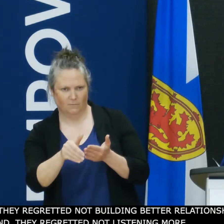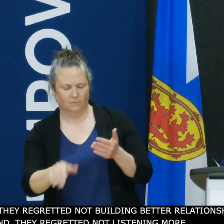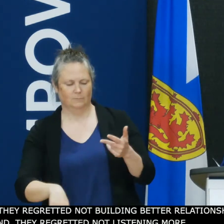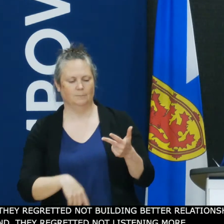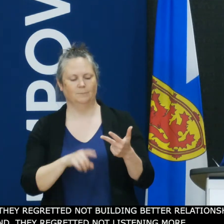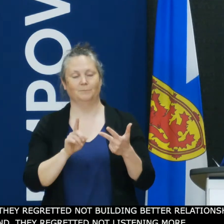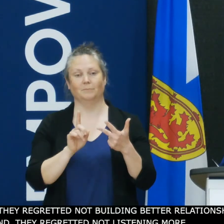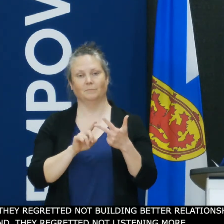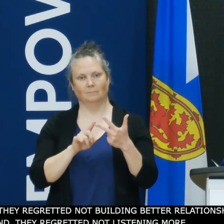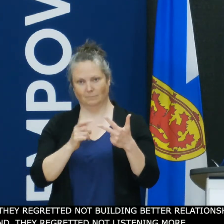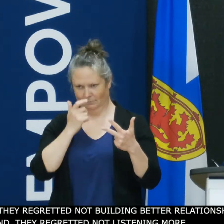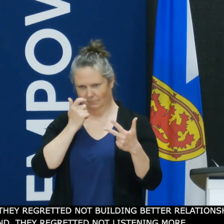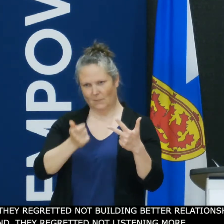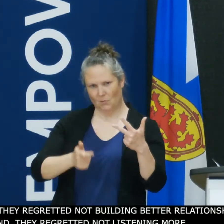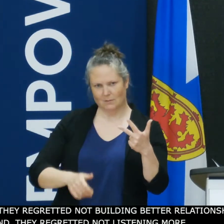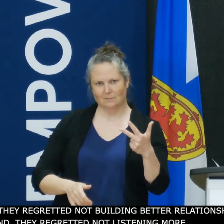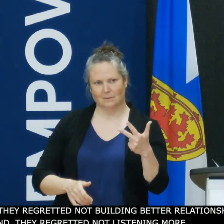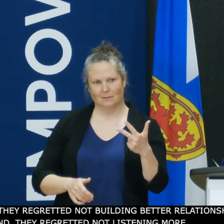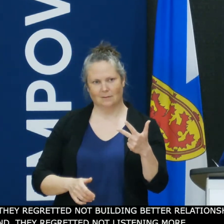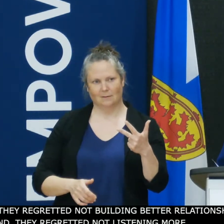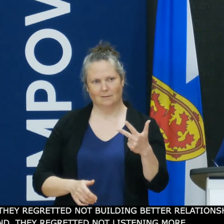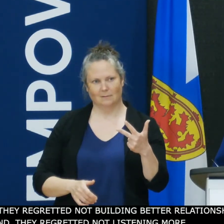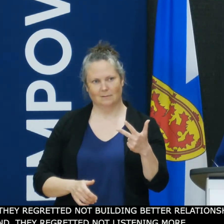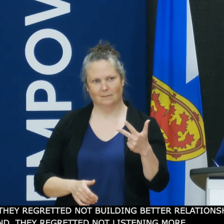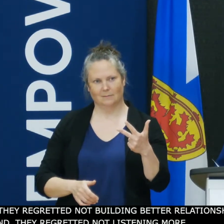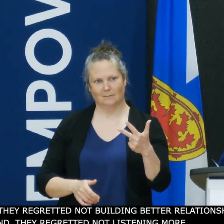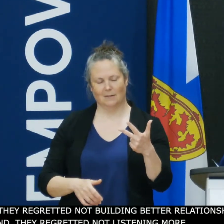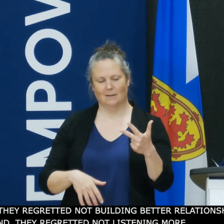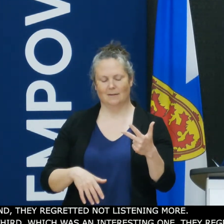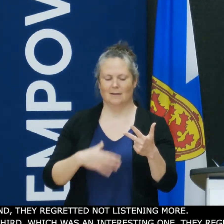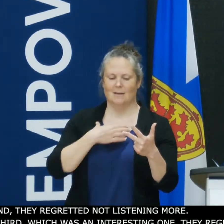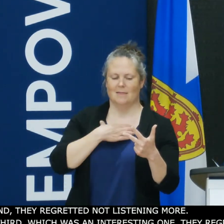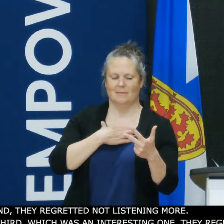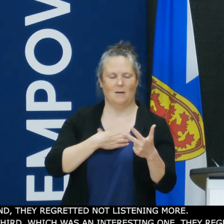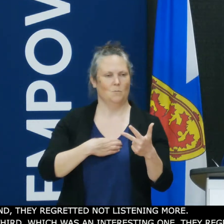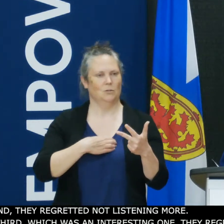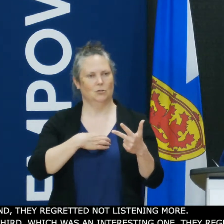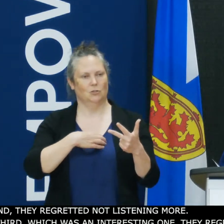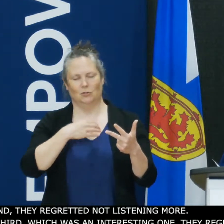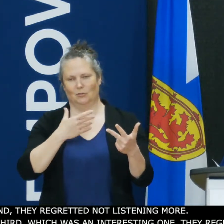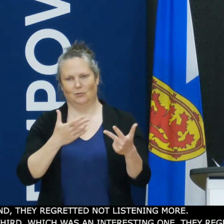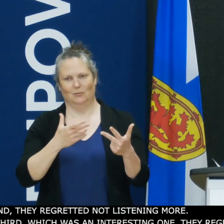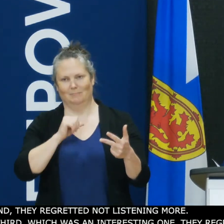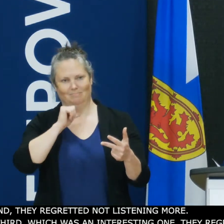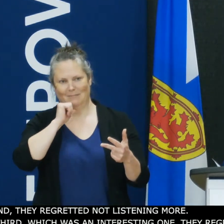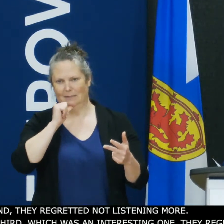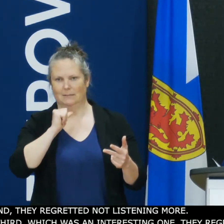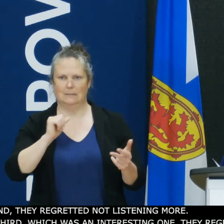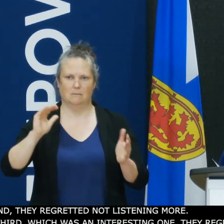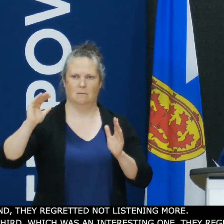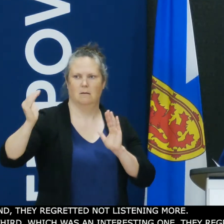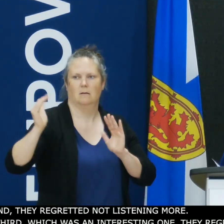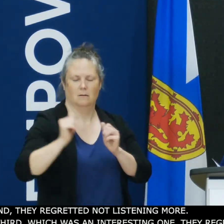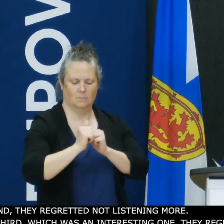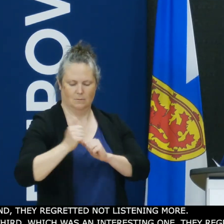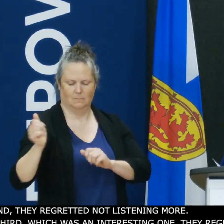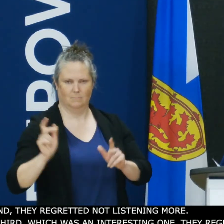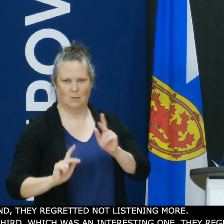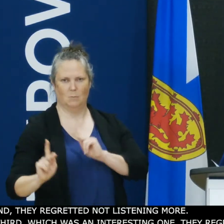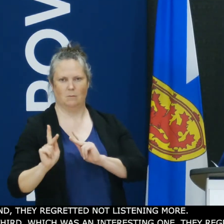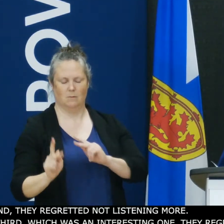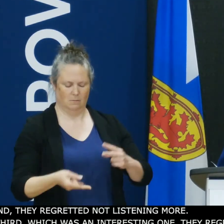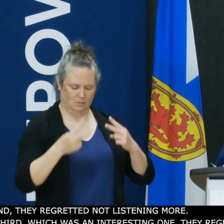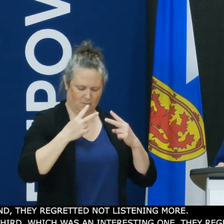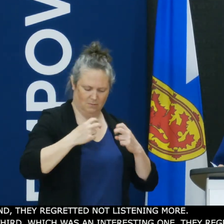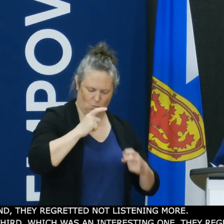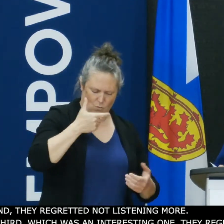regretted that they didn't spend less time comparing their insides with others' outsides. And in